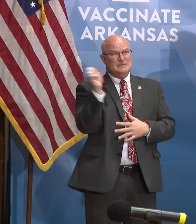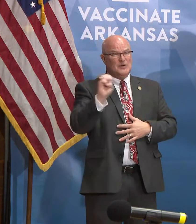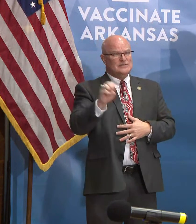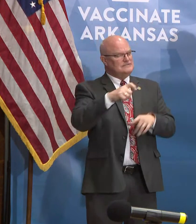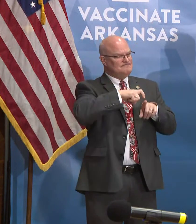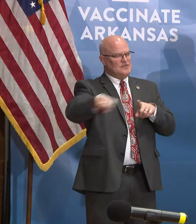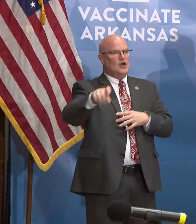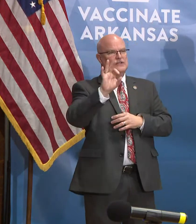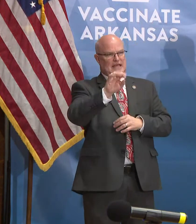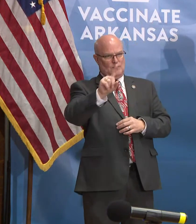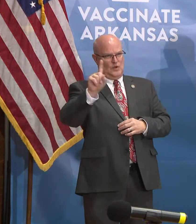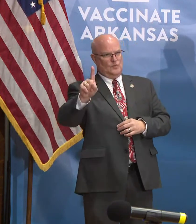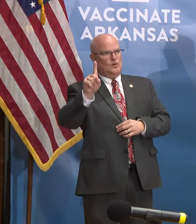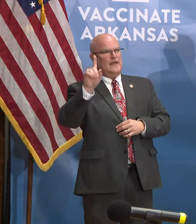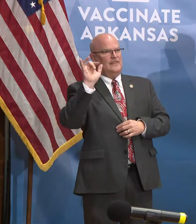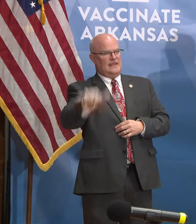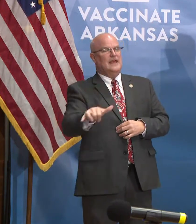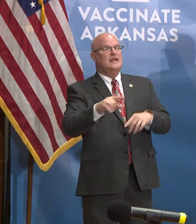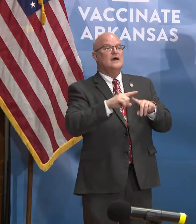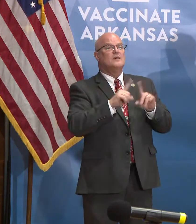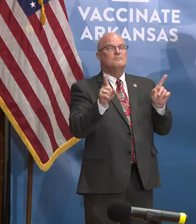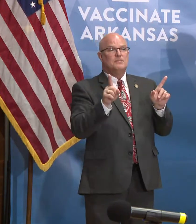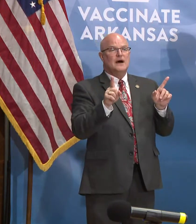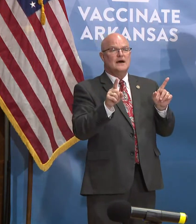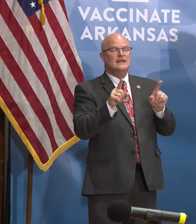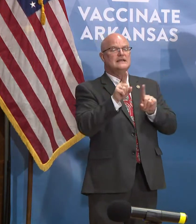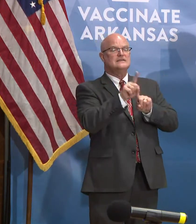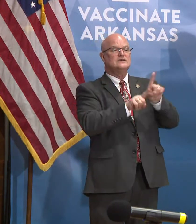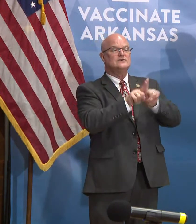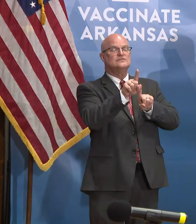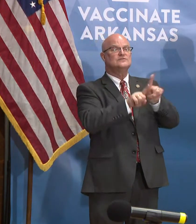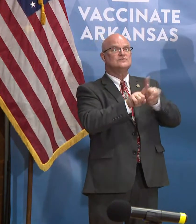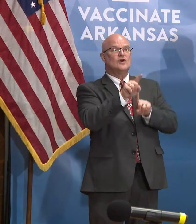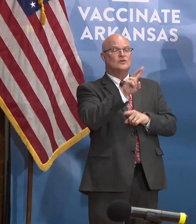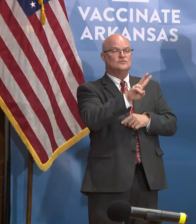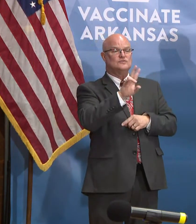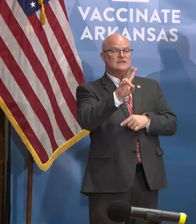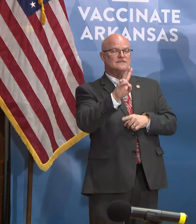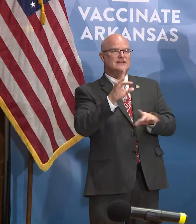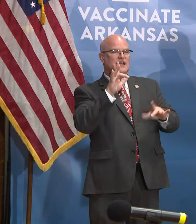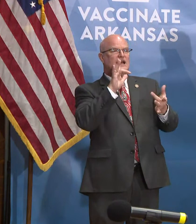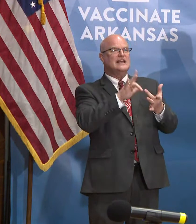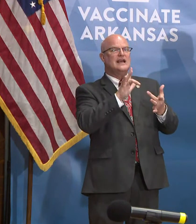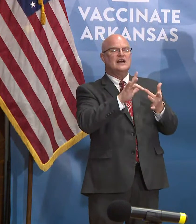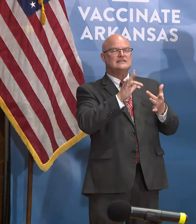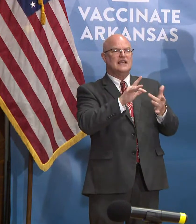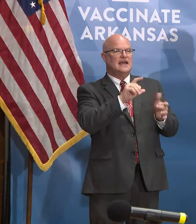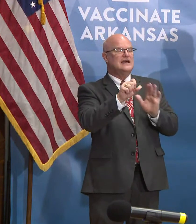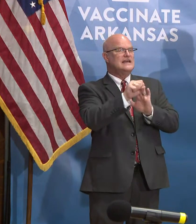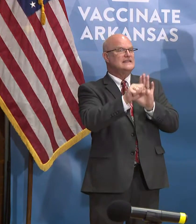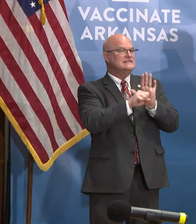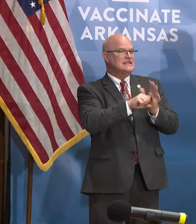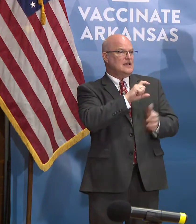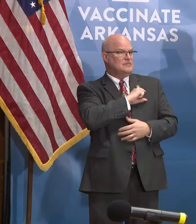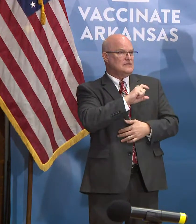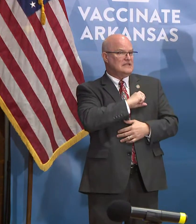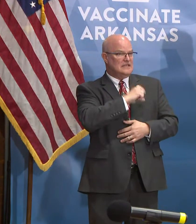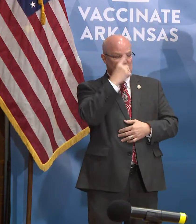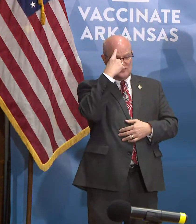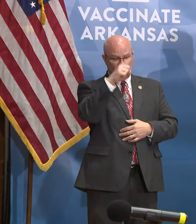dial 911. But it'll allow you to reach state police if you need this, for stranded motorists, suspicious